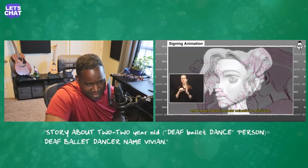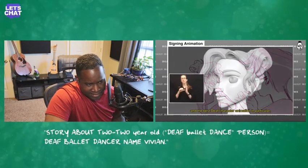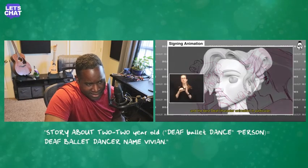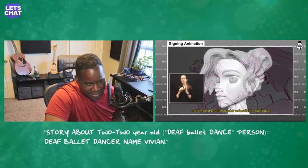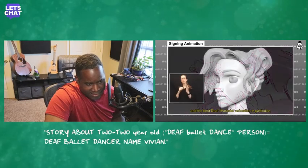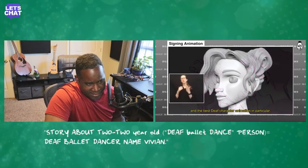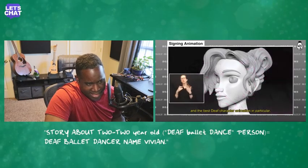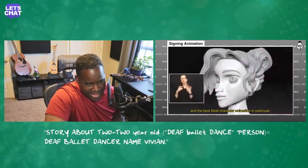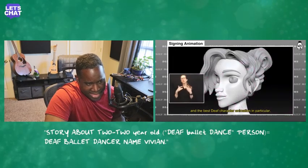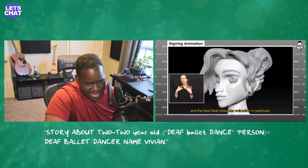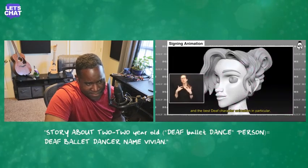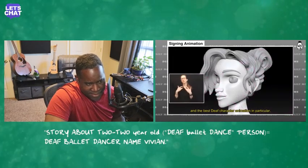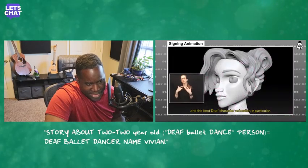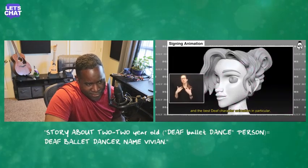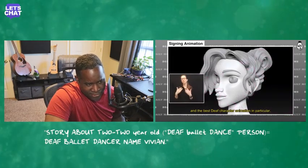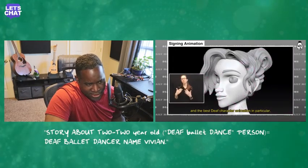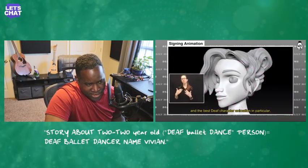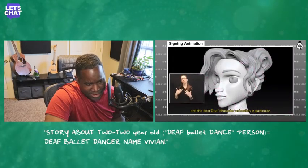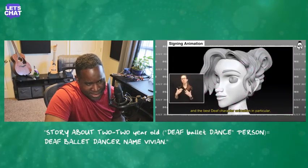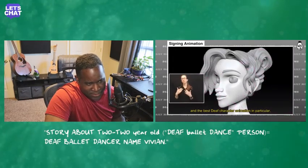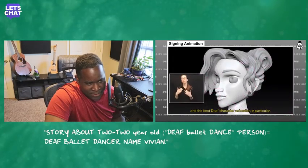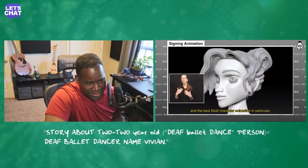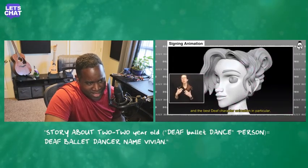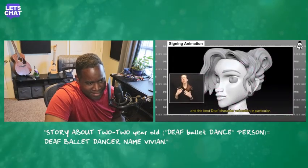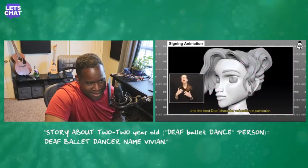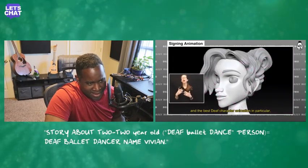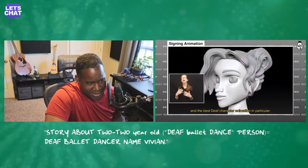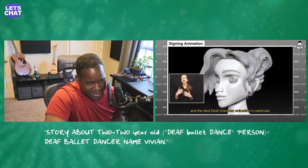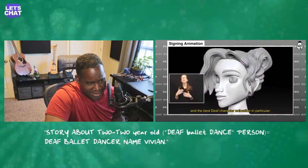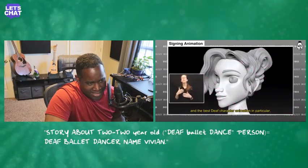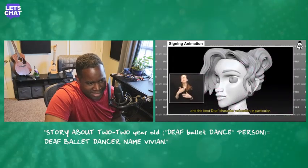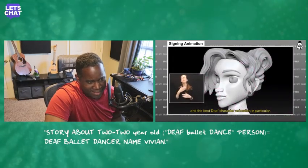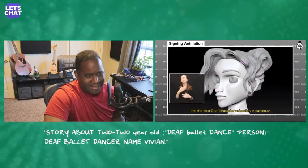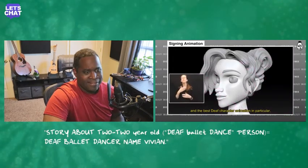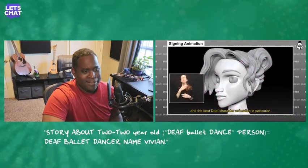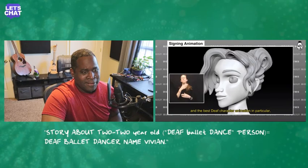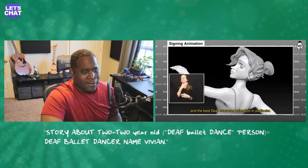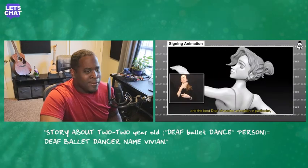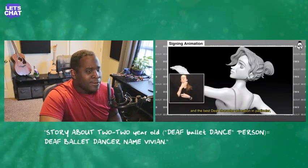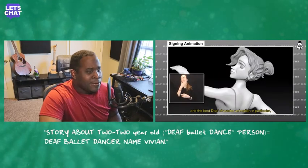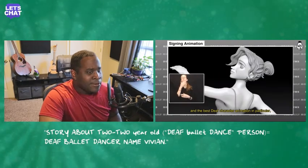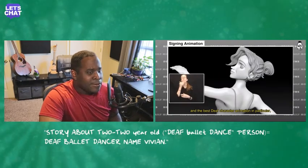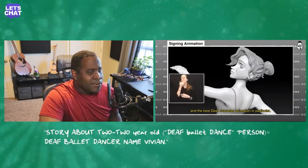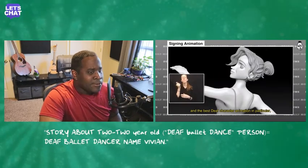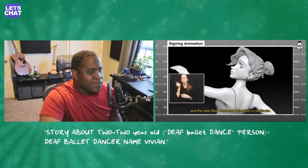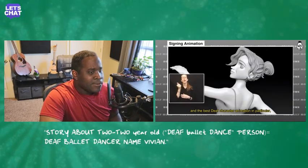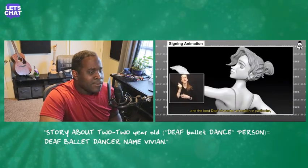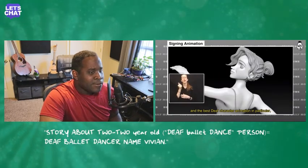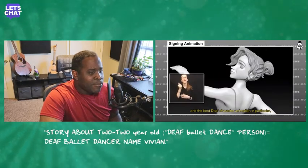don't know what that sign is. Animation, don't know what that sign is.